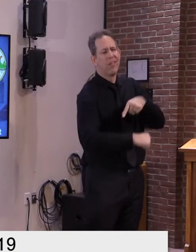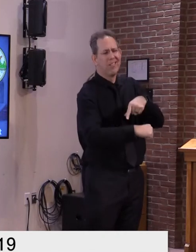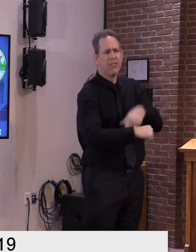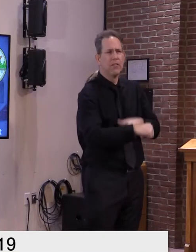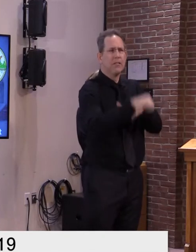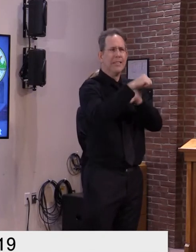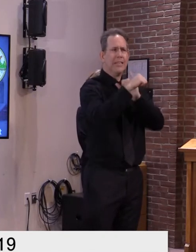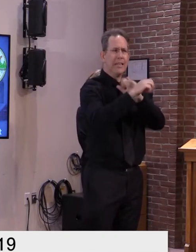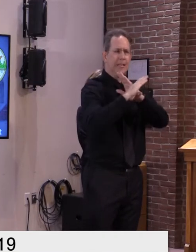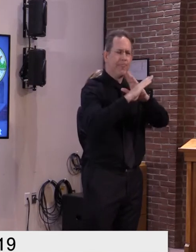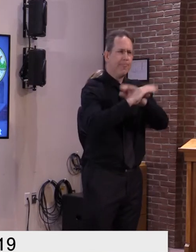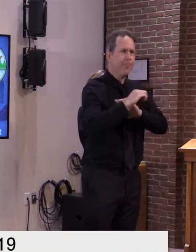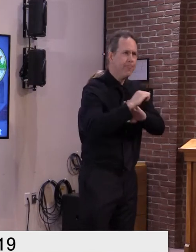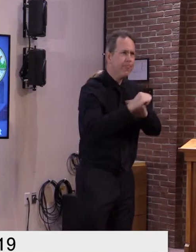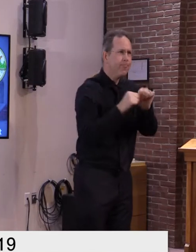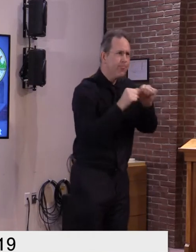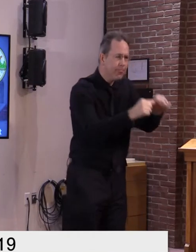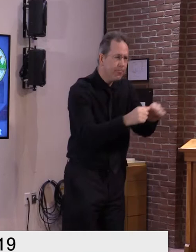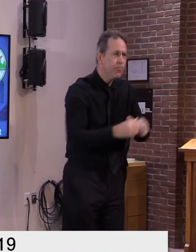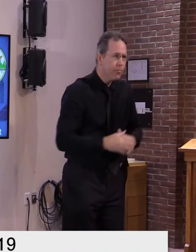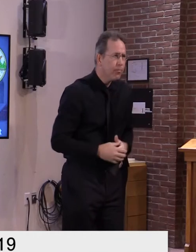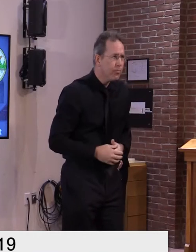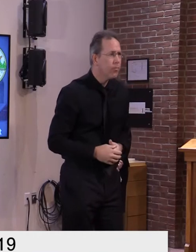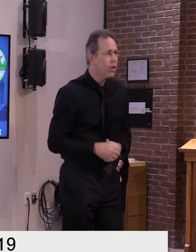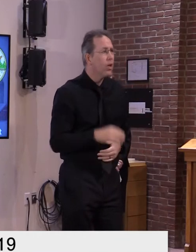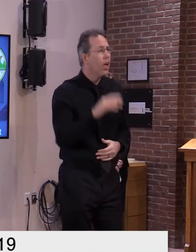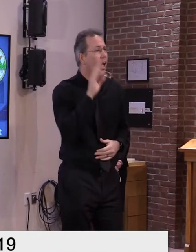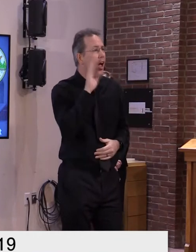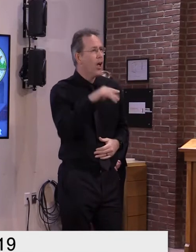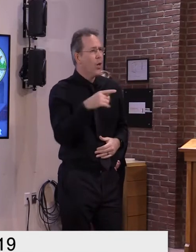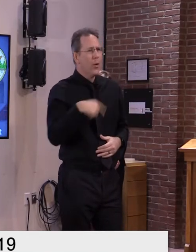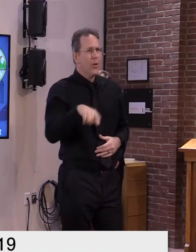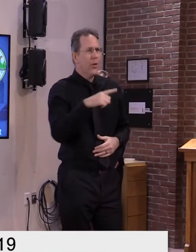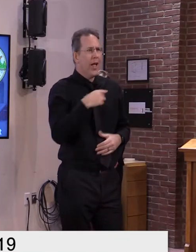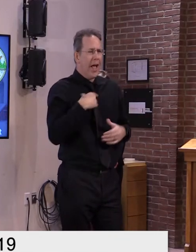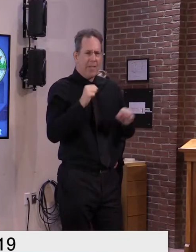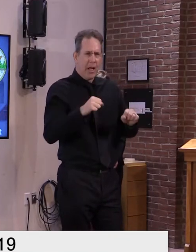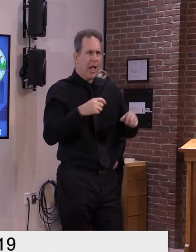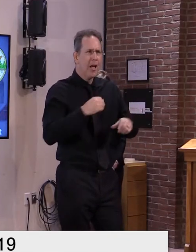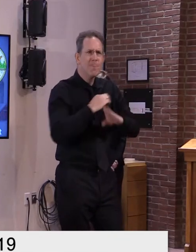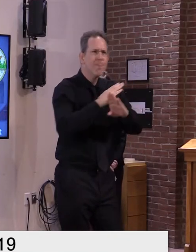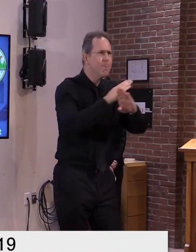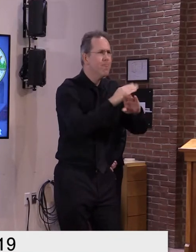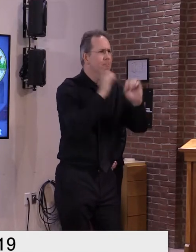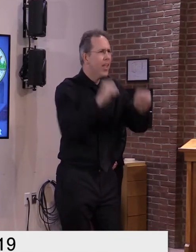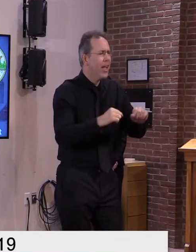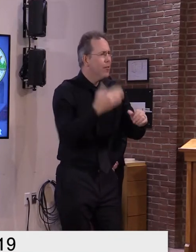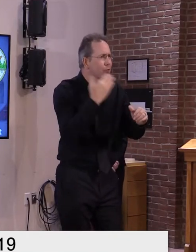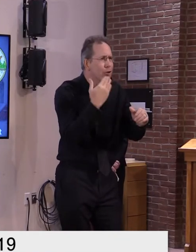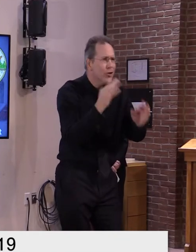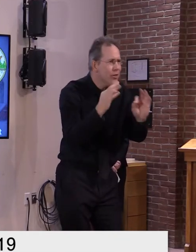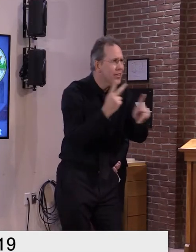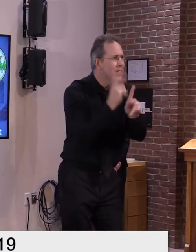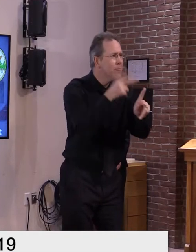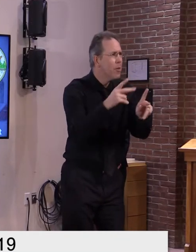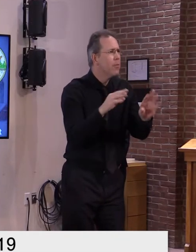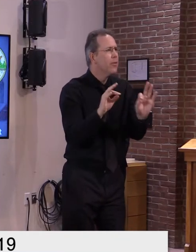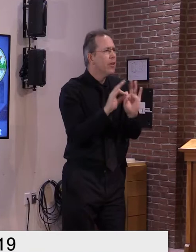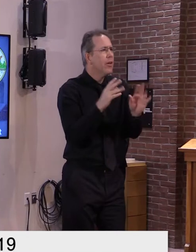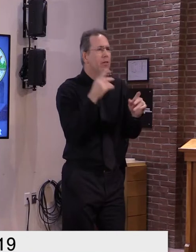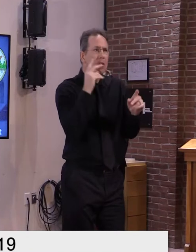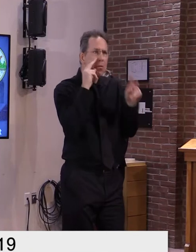And I know you've been doing just that, because while our case counts remain high, they're not growing like they were a few weeks